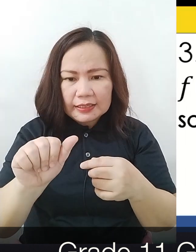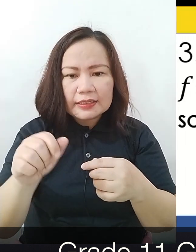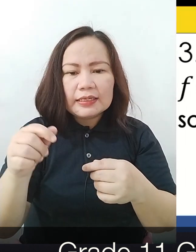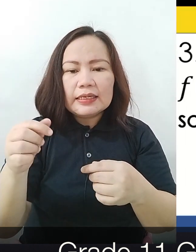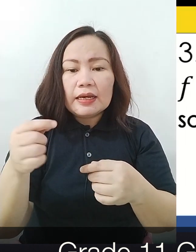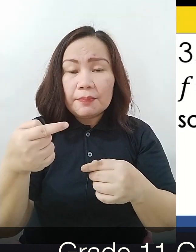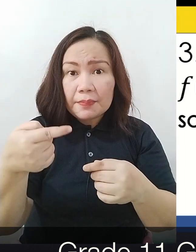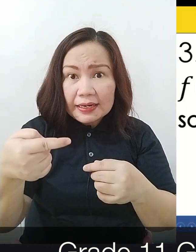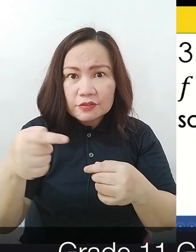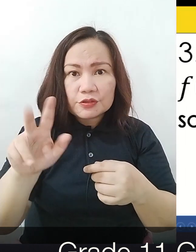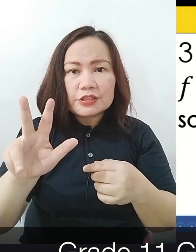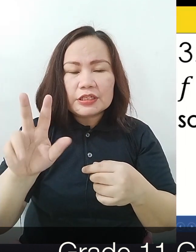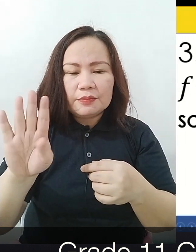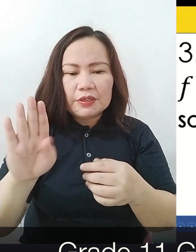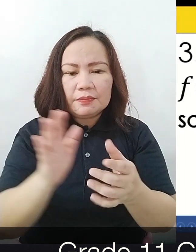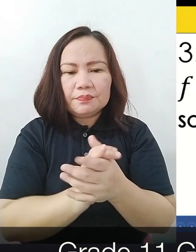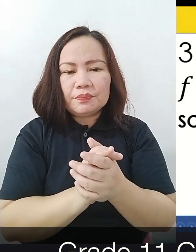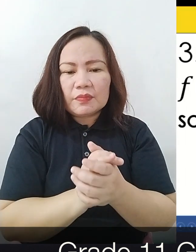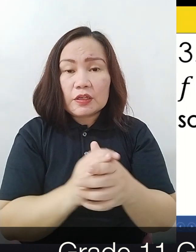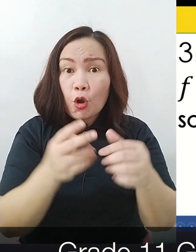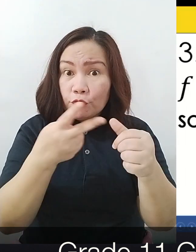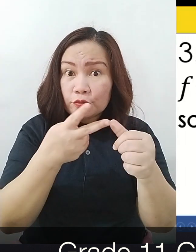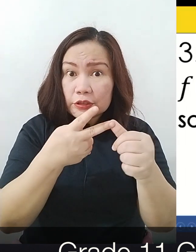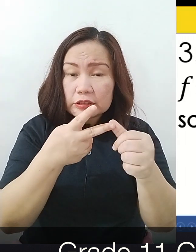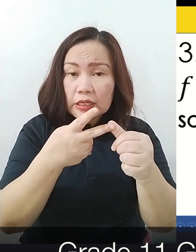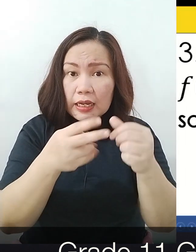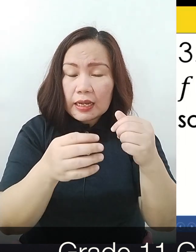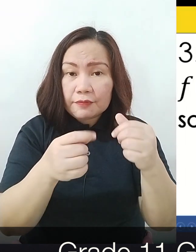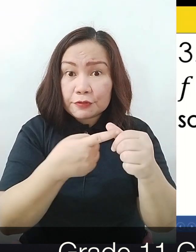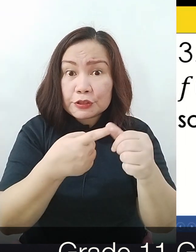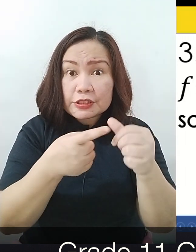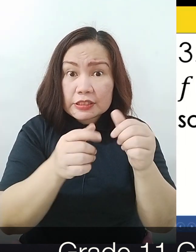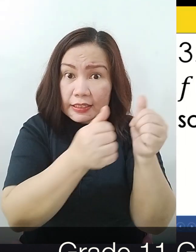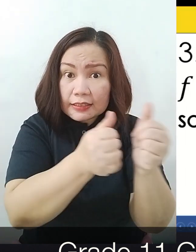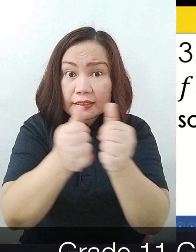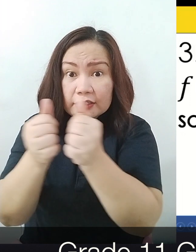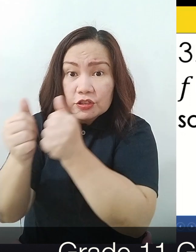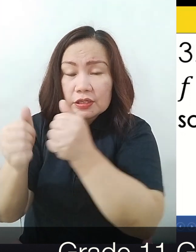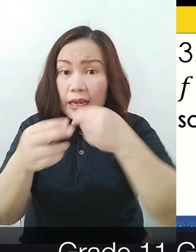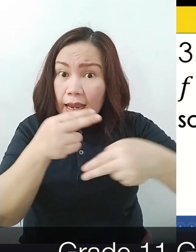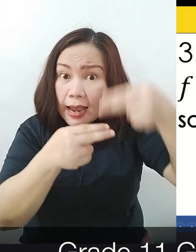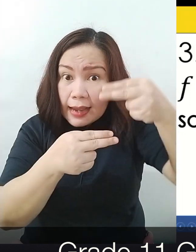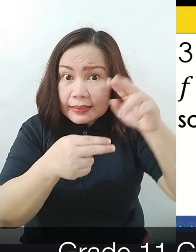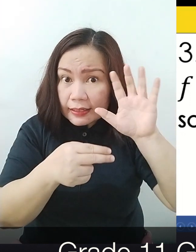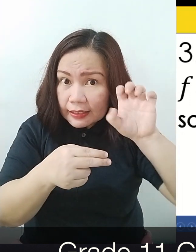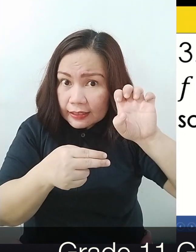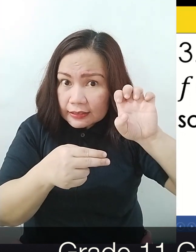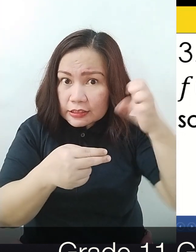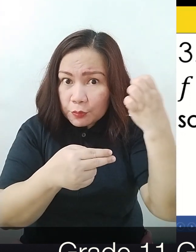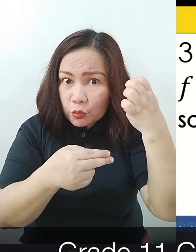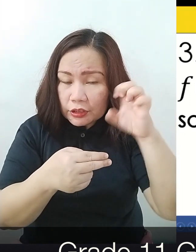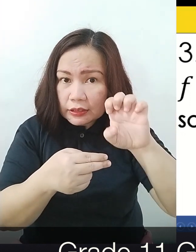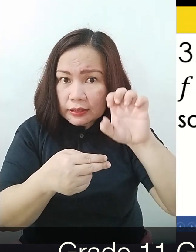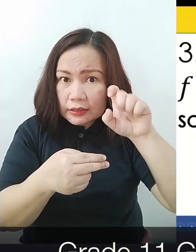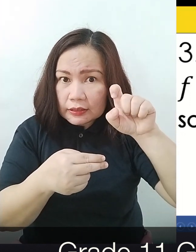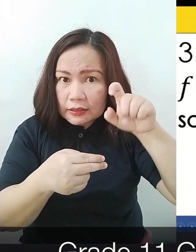So, therefore, that will be 4a squared minus 3a plus